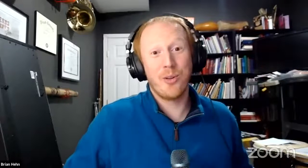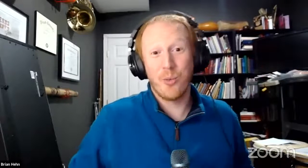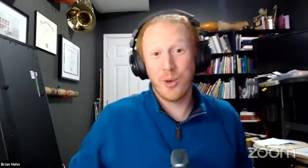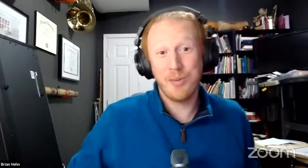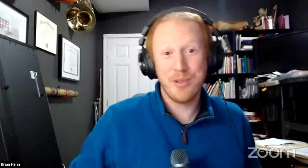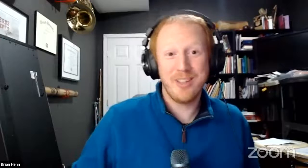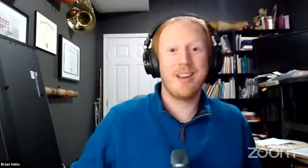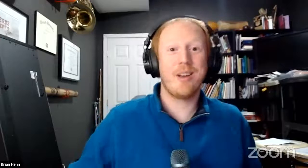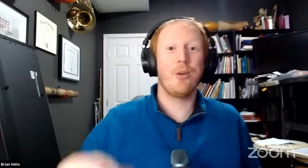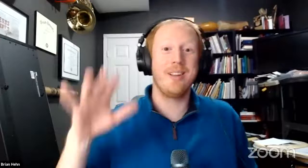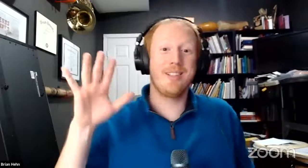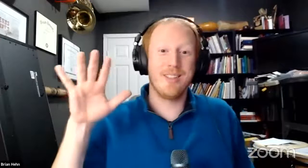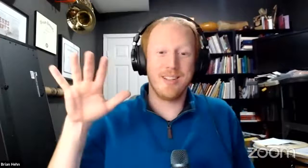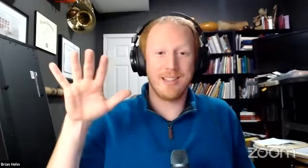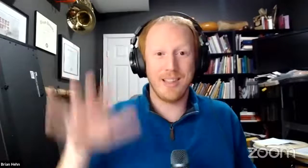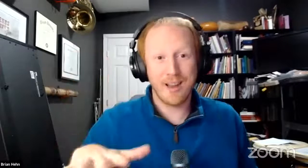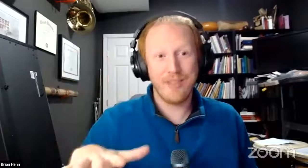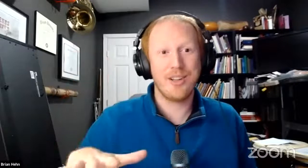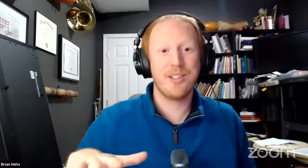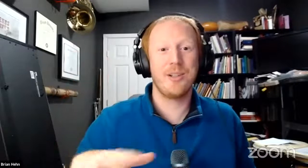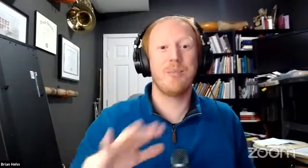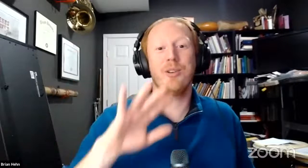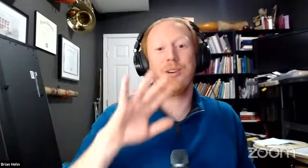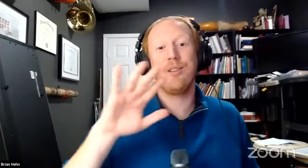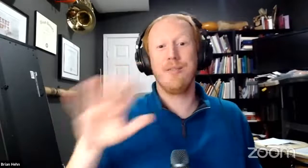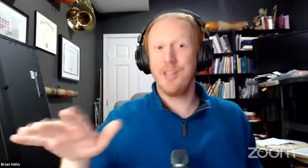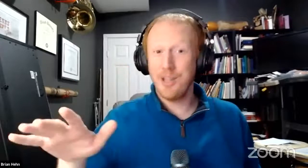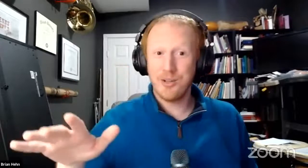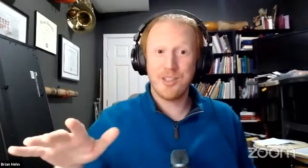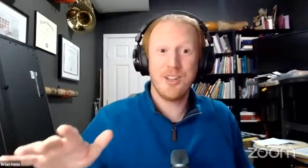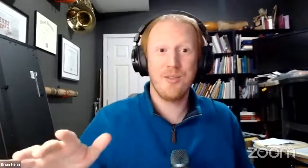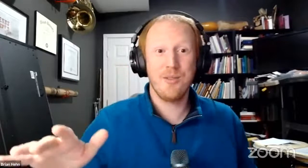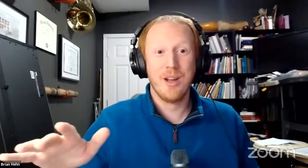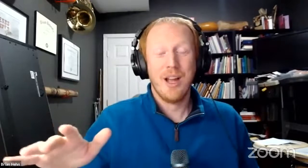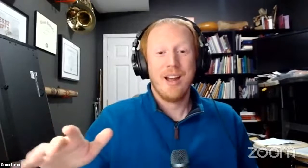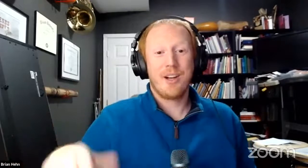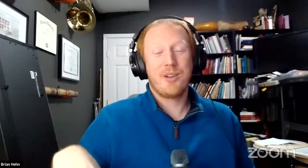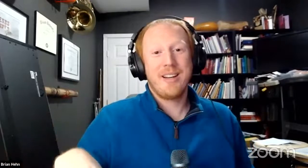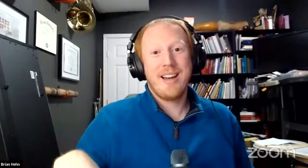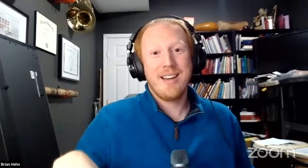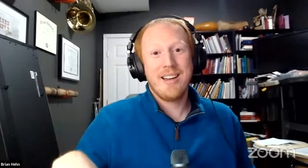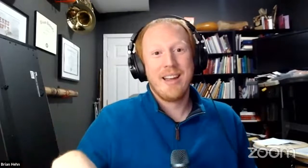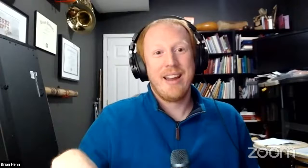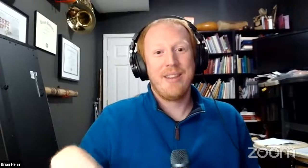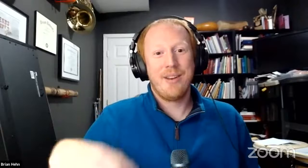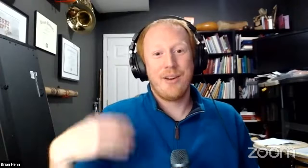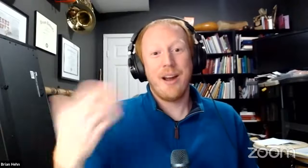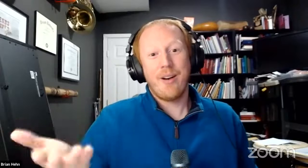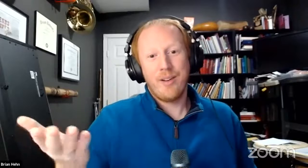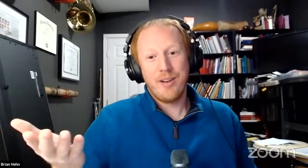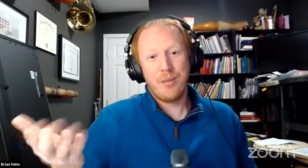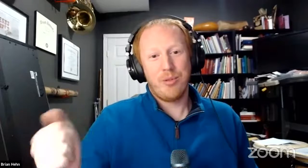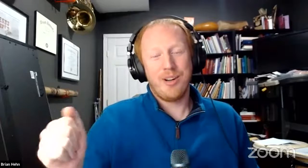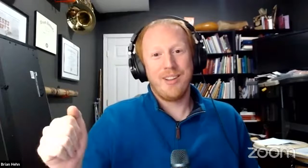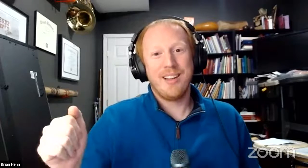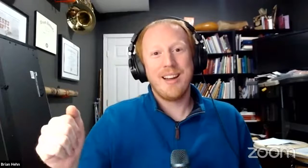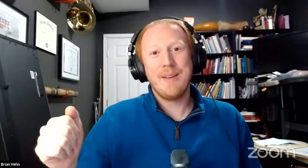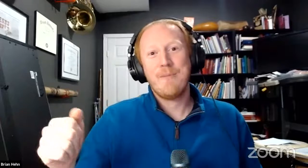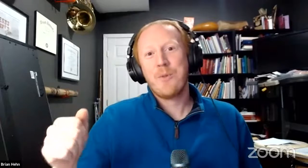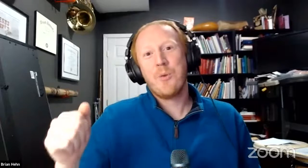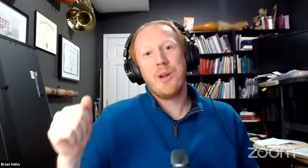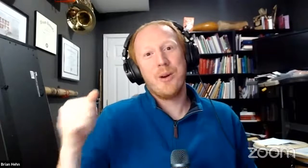boredom and woe, boredom and woe. Oh, tidings of boredom and